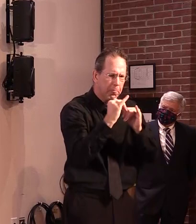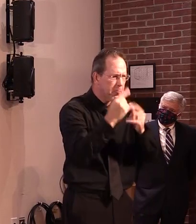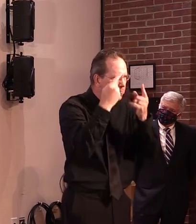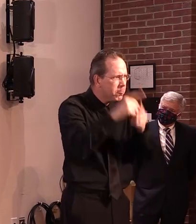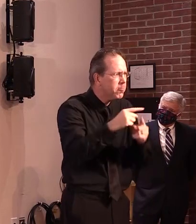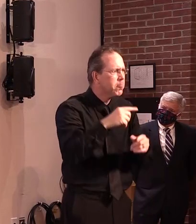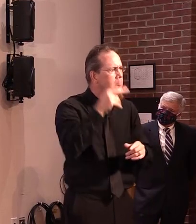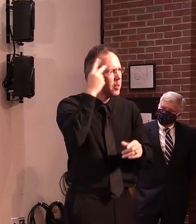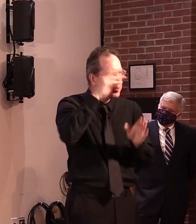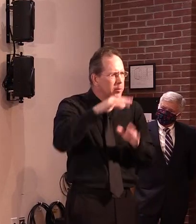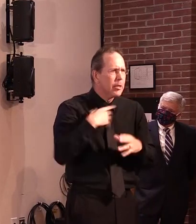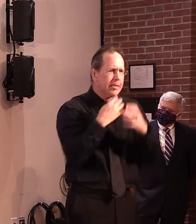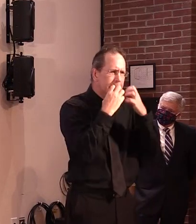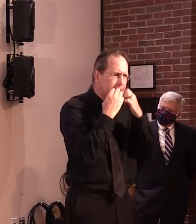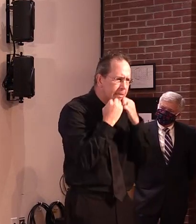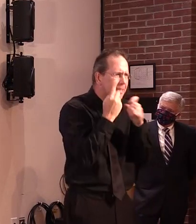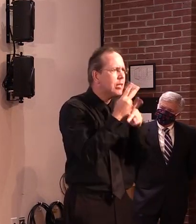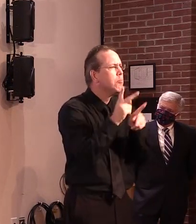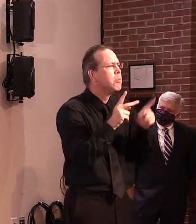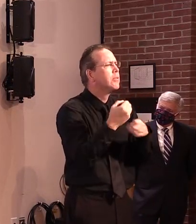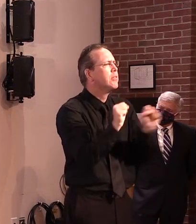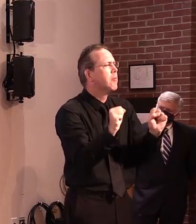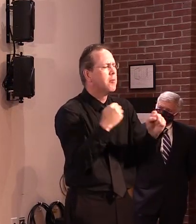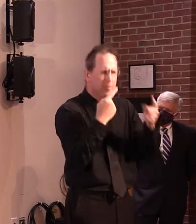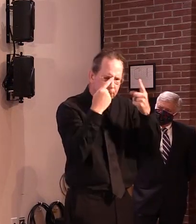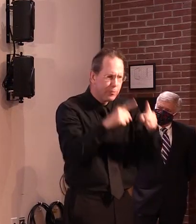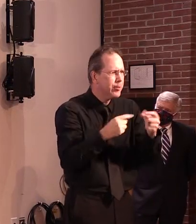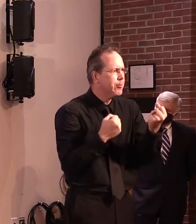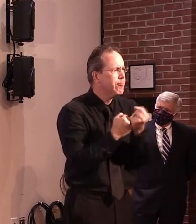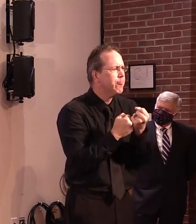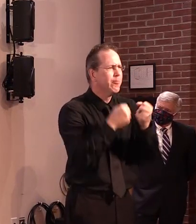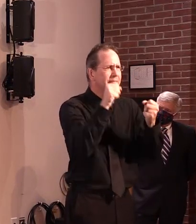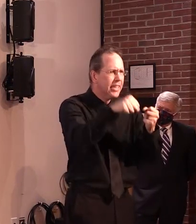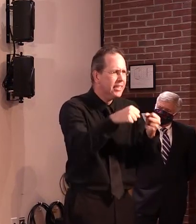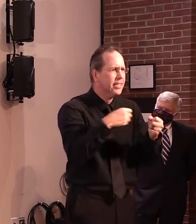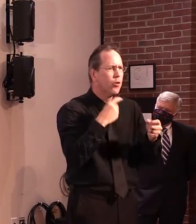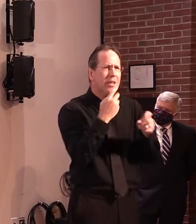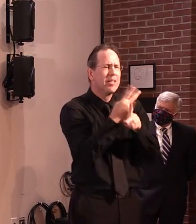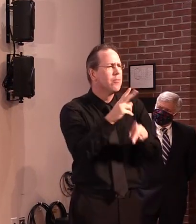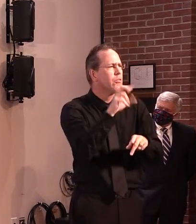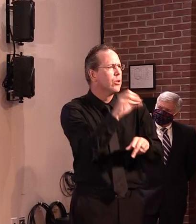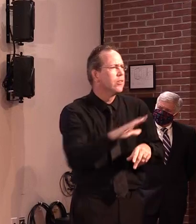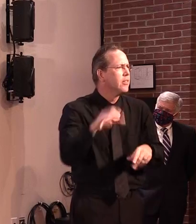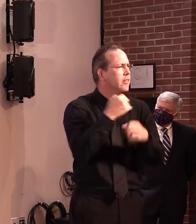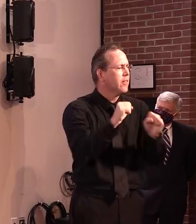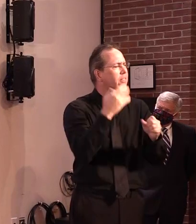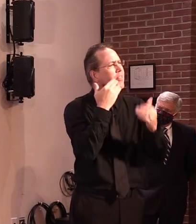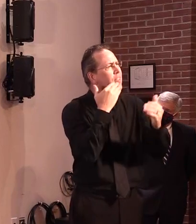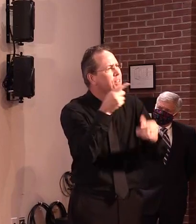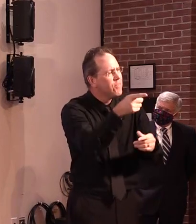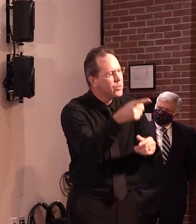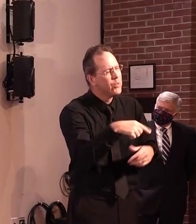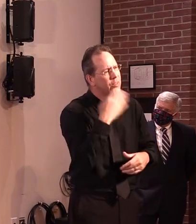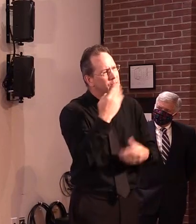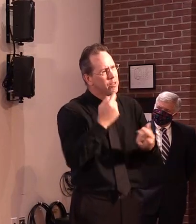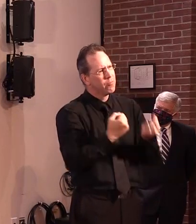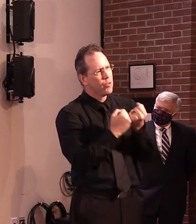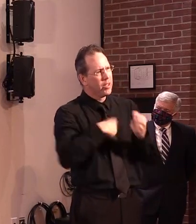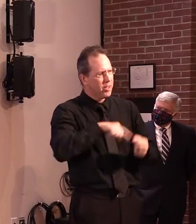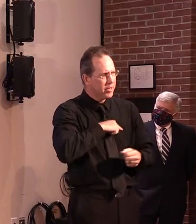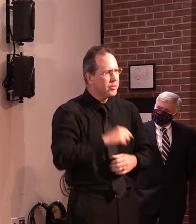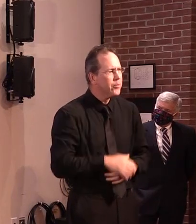health of everybody in the country. I'd like to pick up on the vaccine theme a little